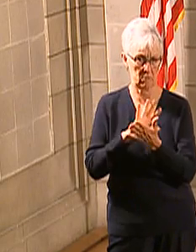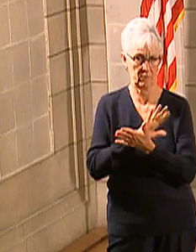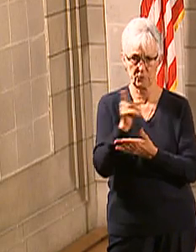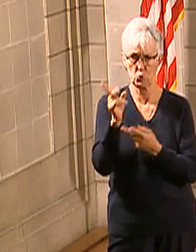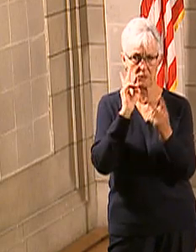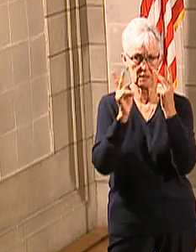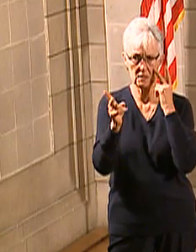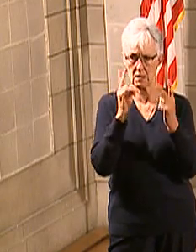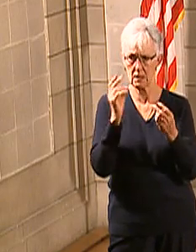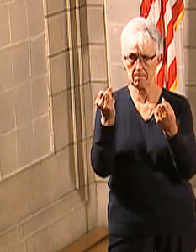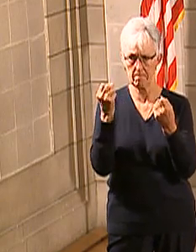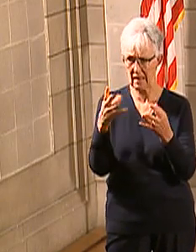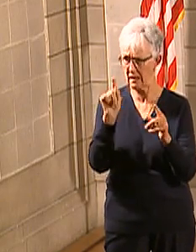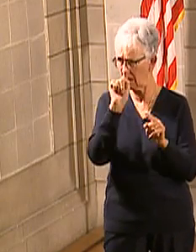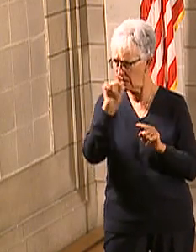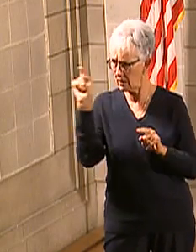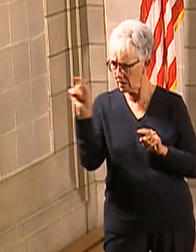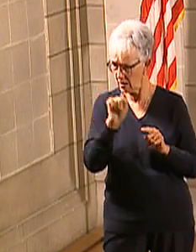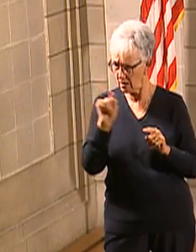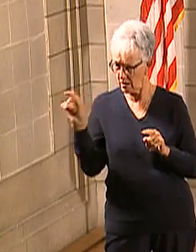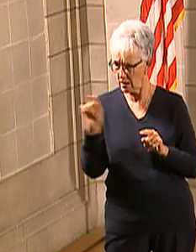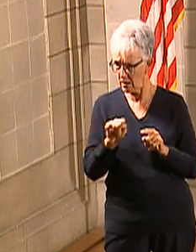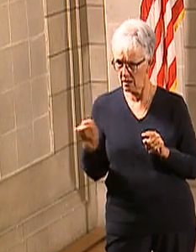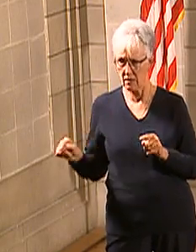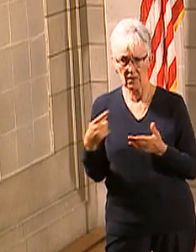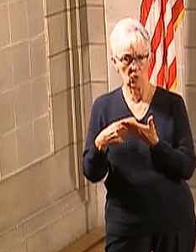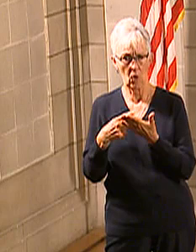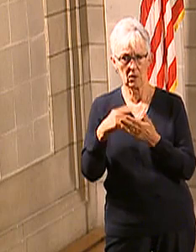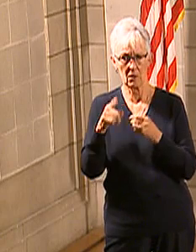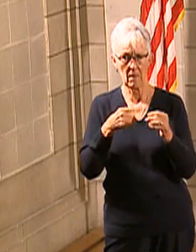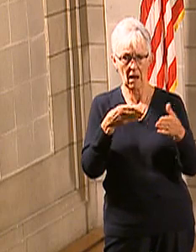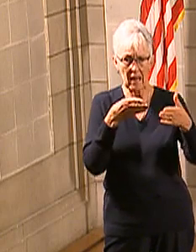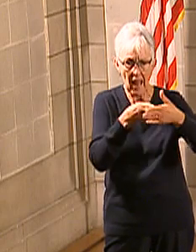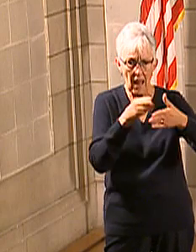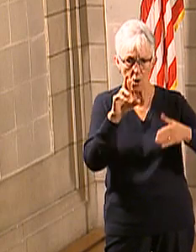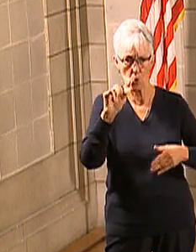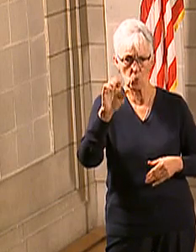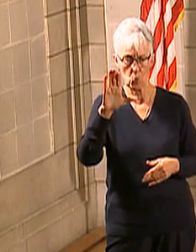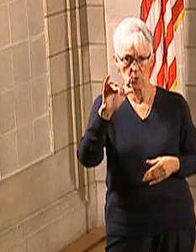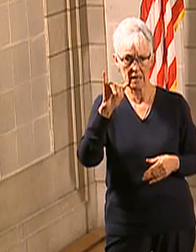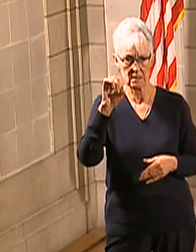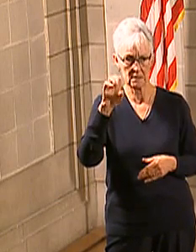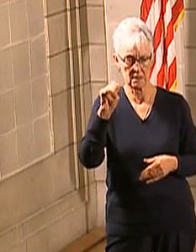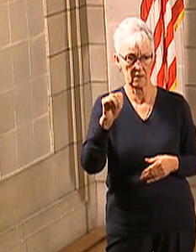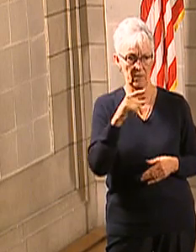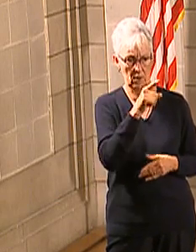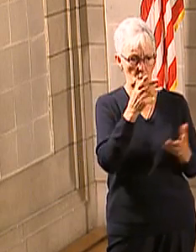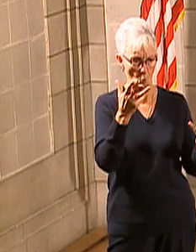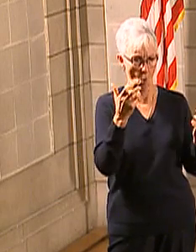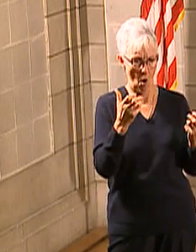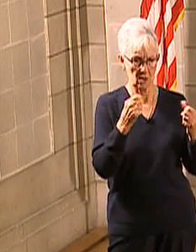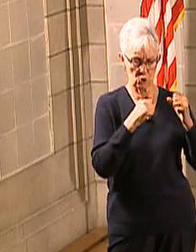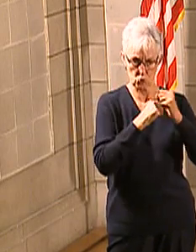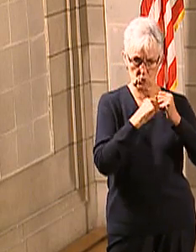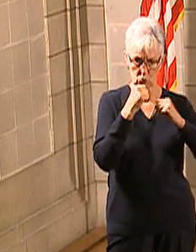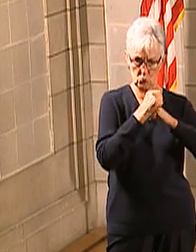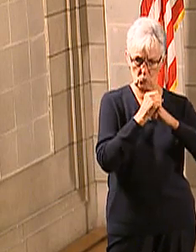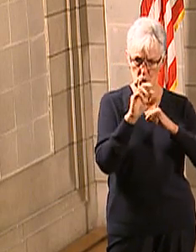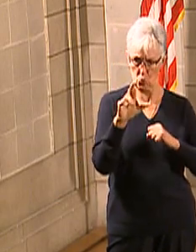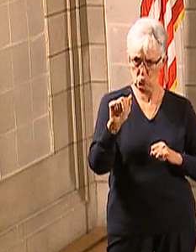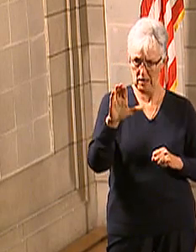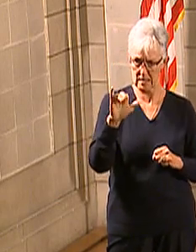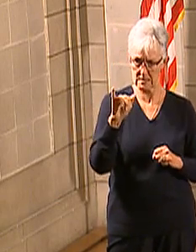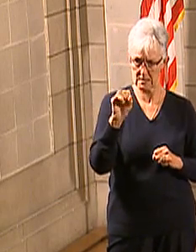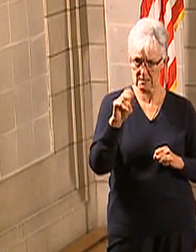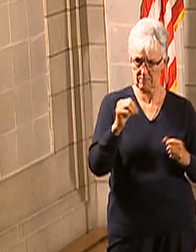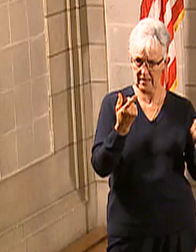sorts of references to how they're talking about anti-racism, how they want to structurally, there's structural racism here. These